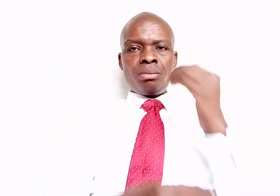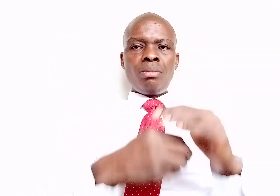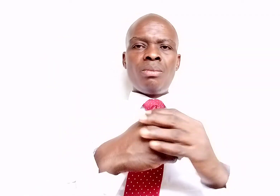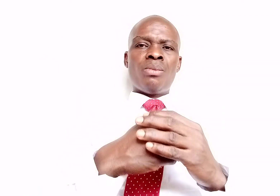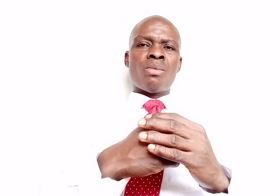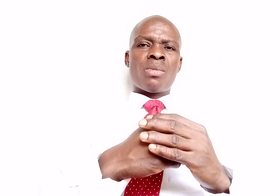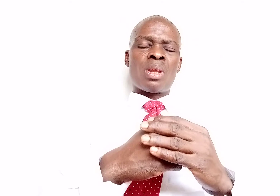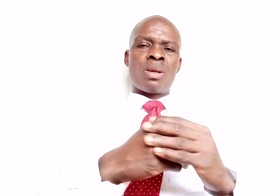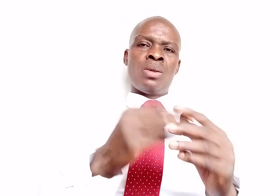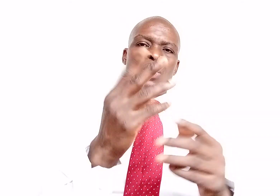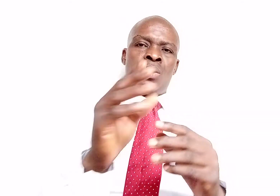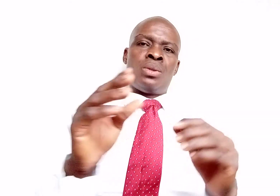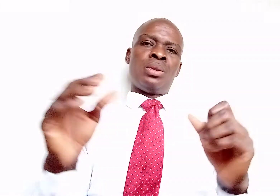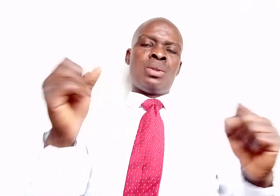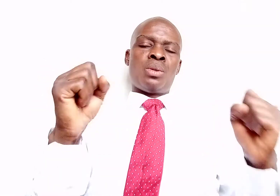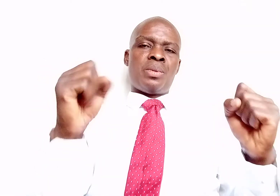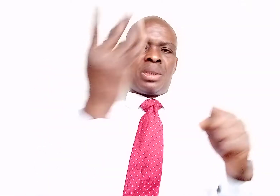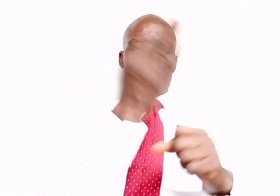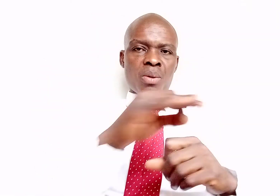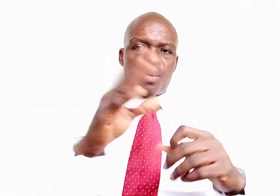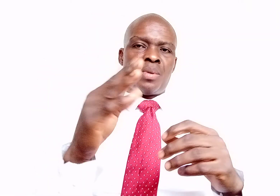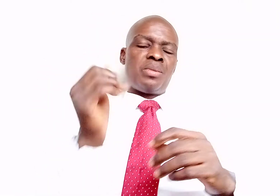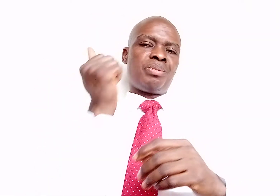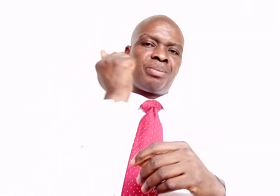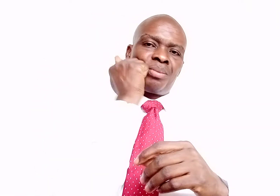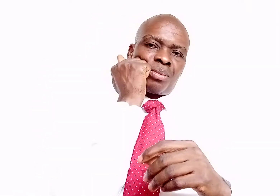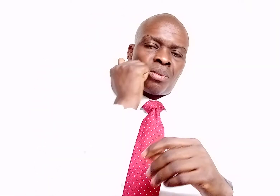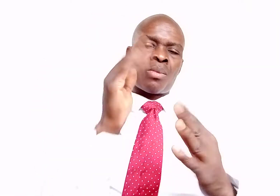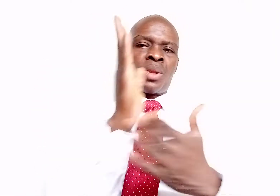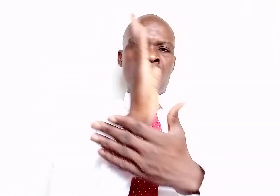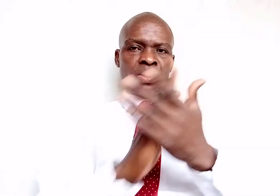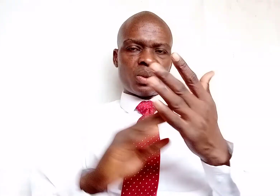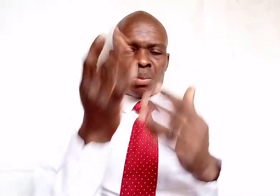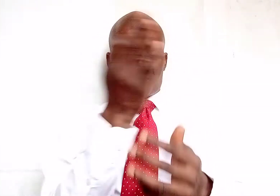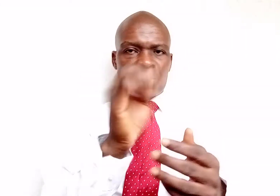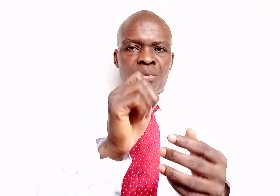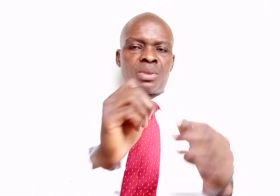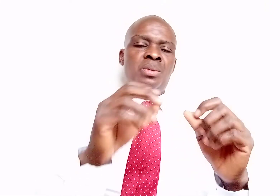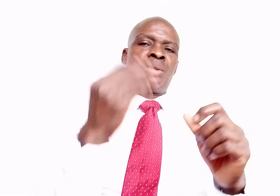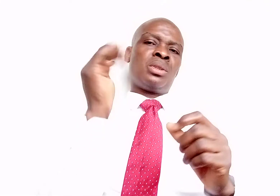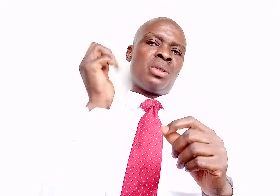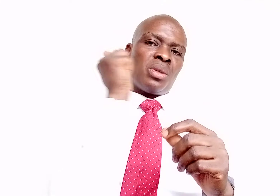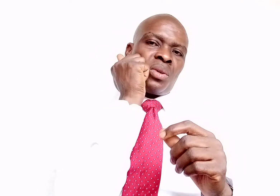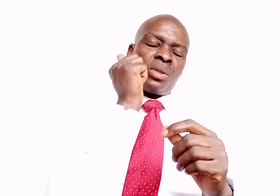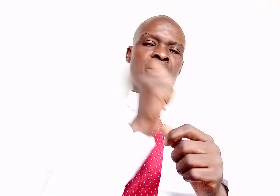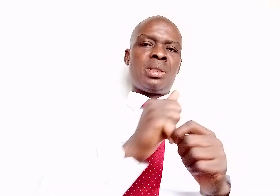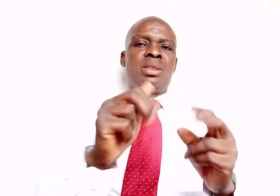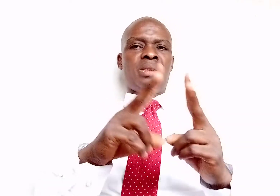Common symptoms of menstruation. Some of the common symptoms of menstruation experience are as